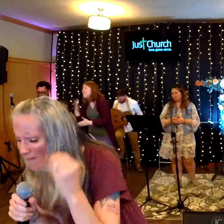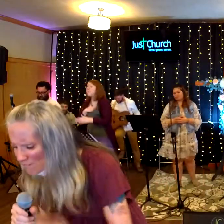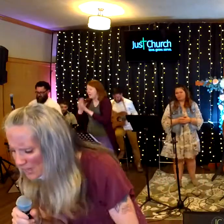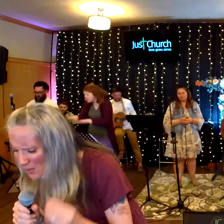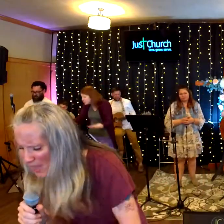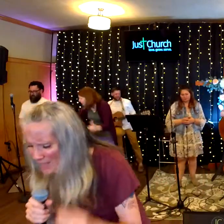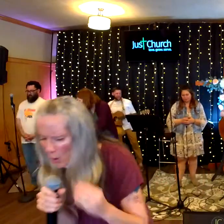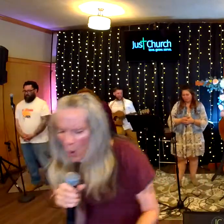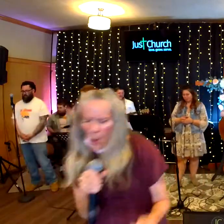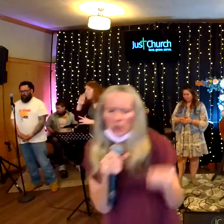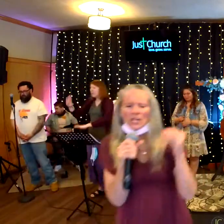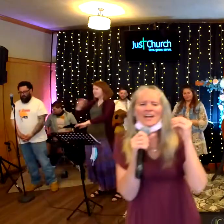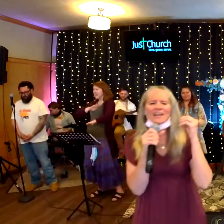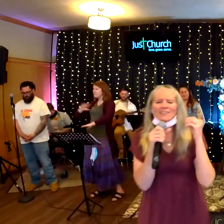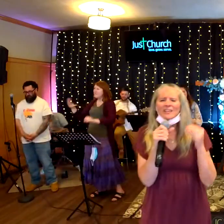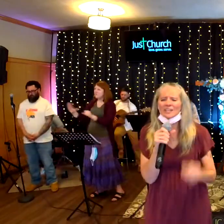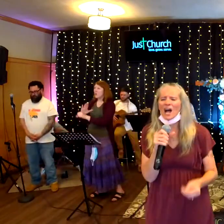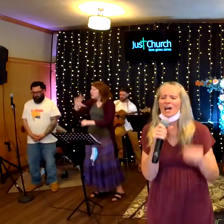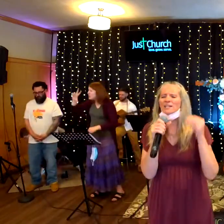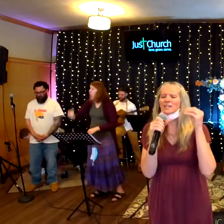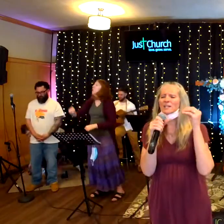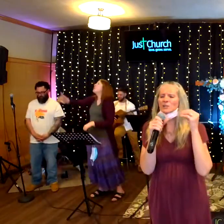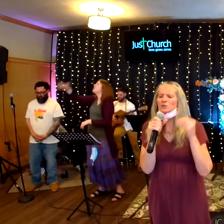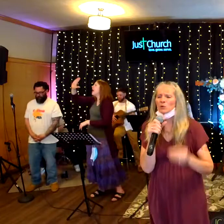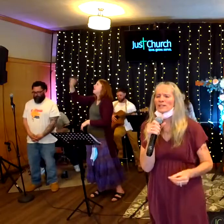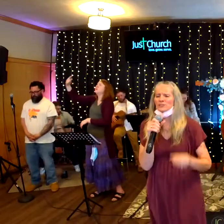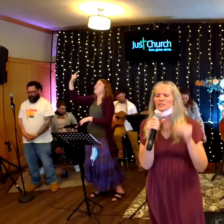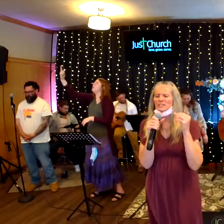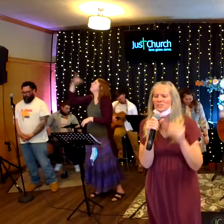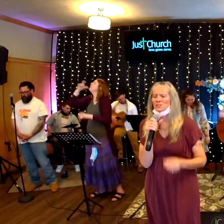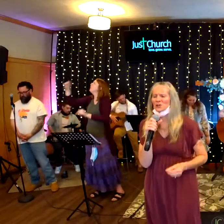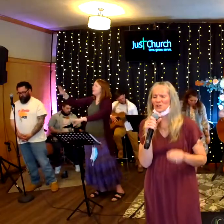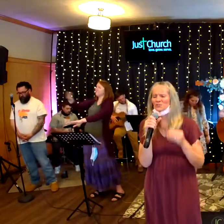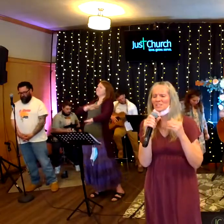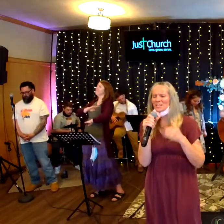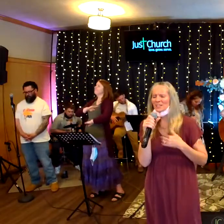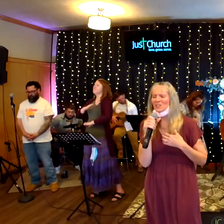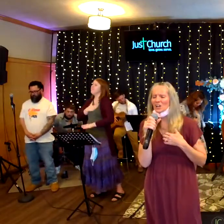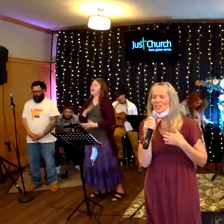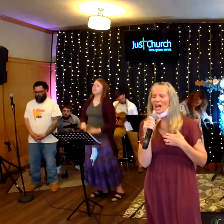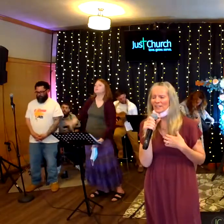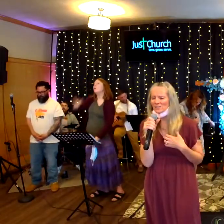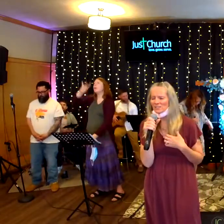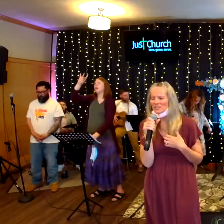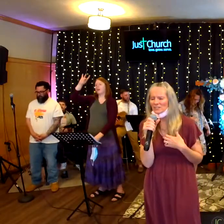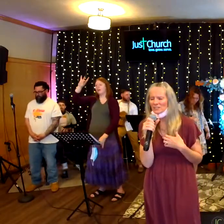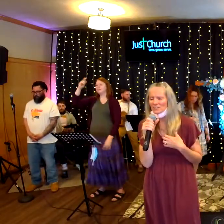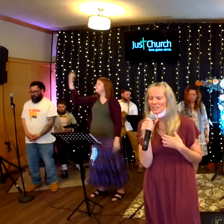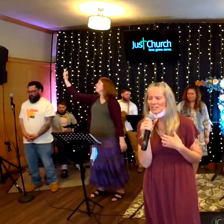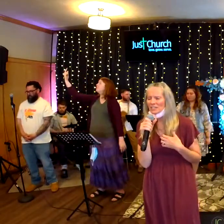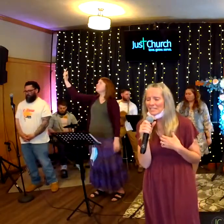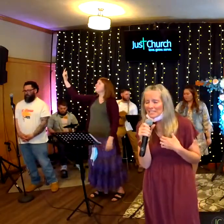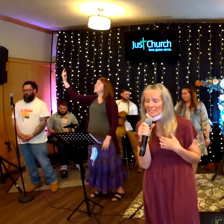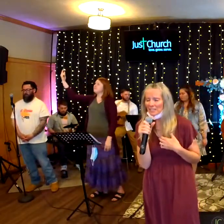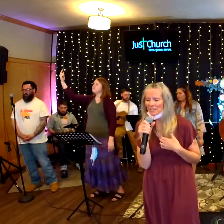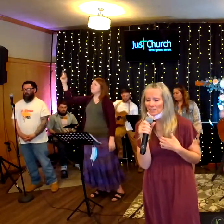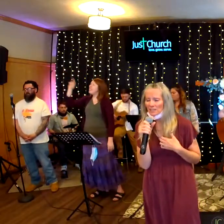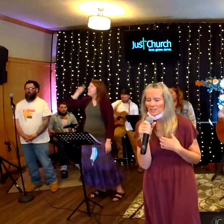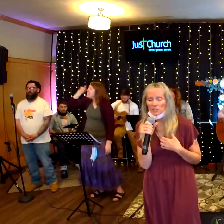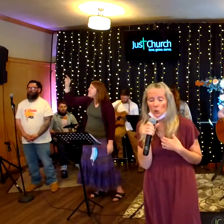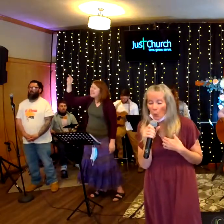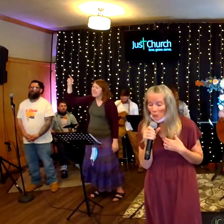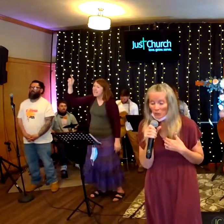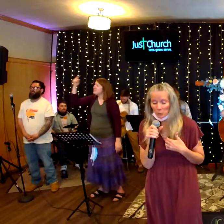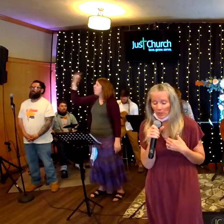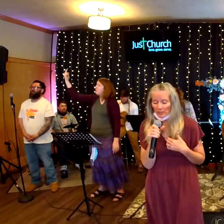ever fill that hole that God rightfully deserves in our lives. He